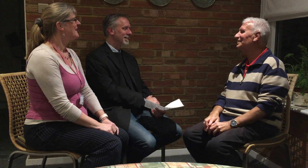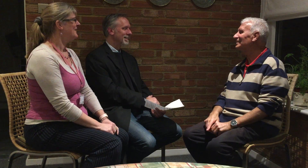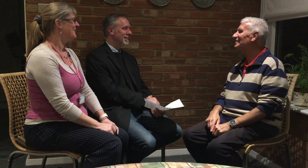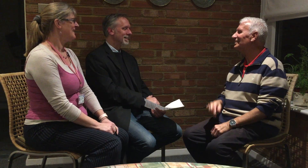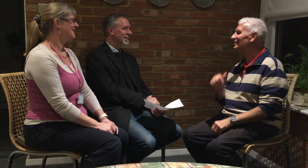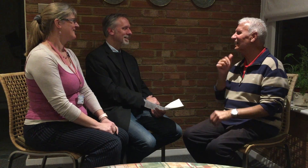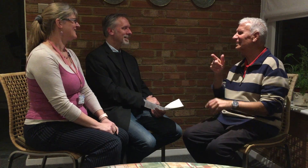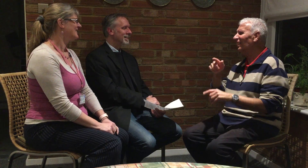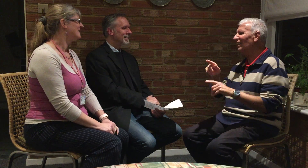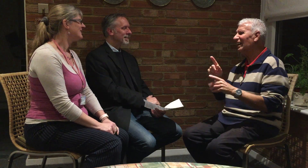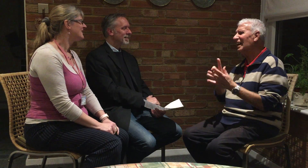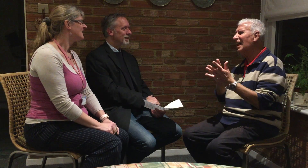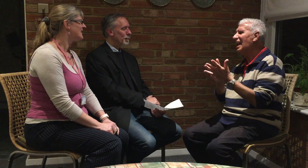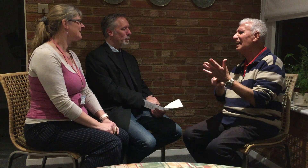Oh wow.